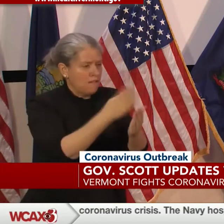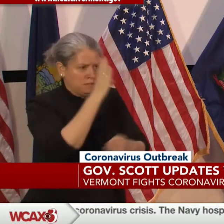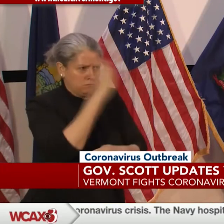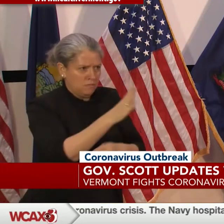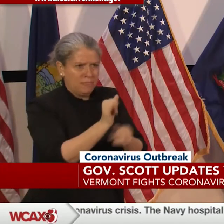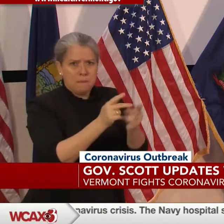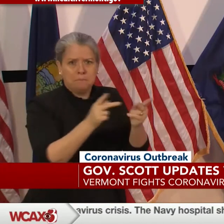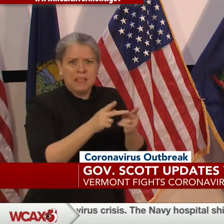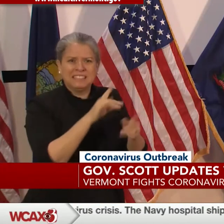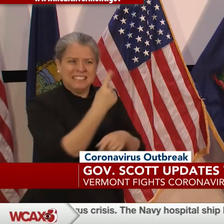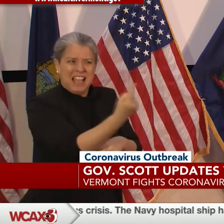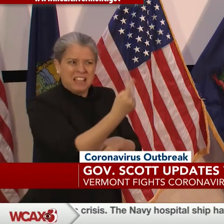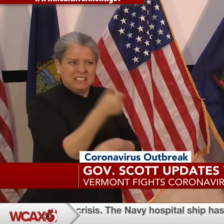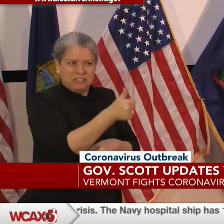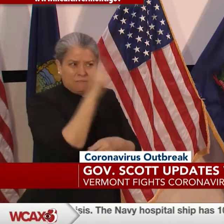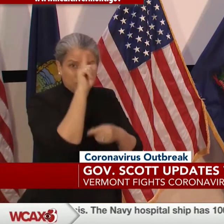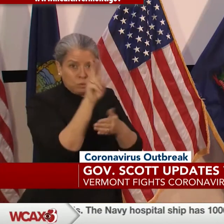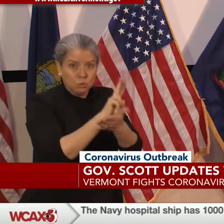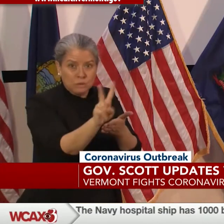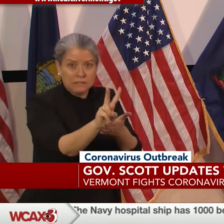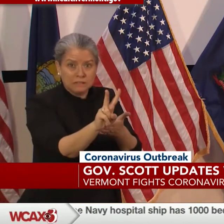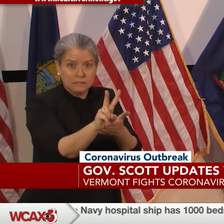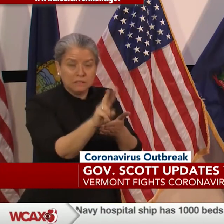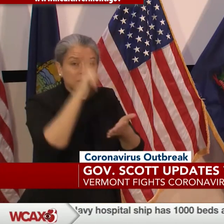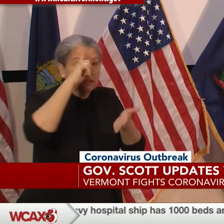as the capacity of our healthcare system.